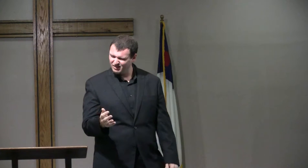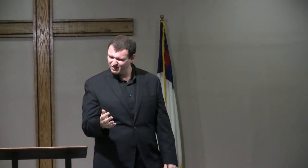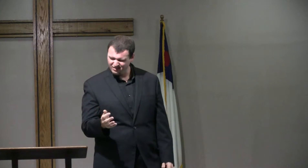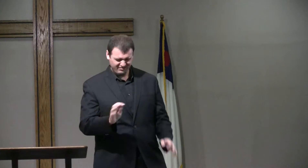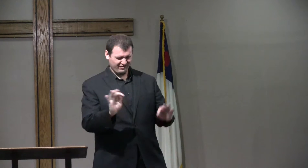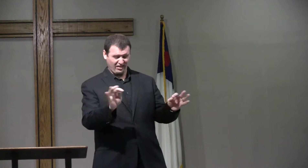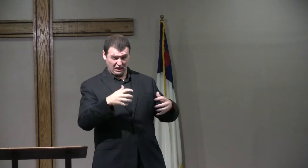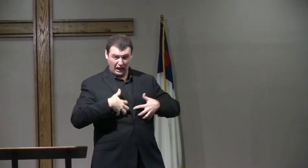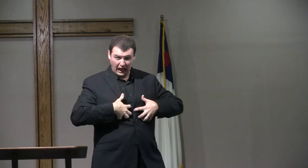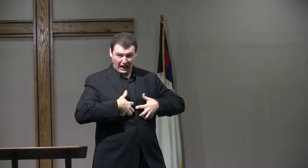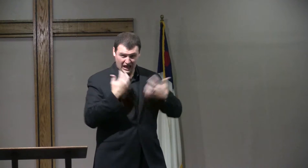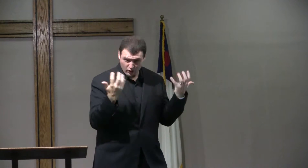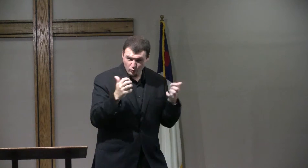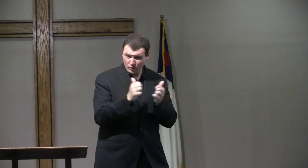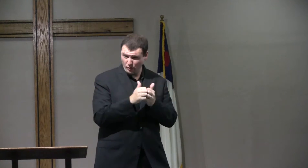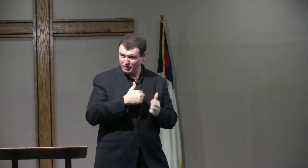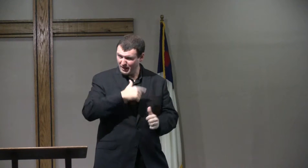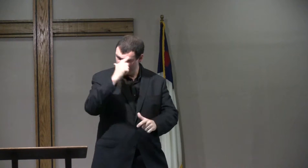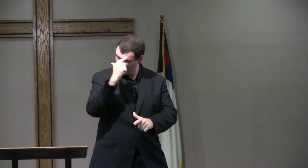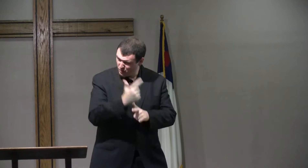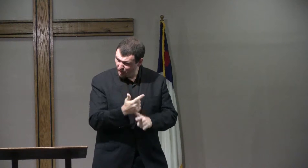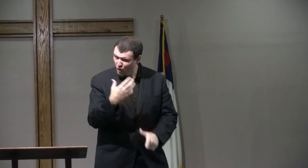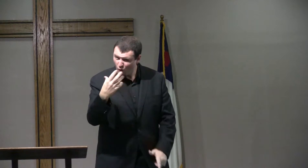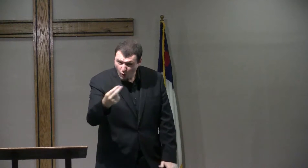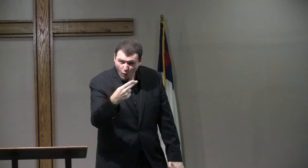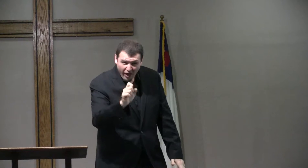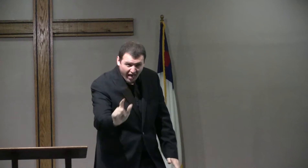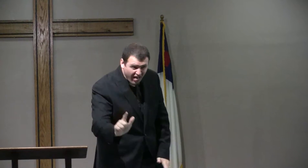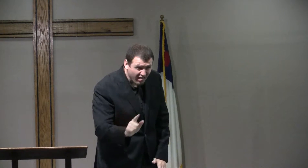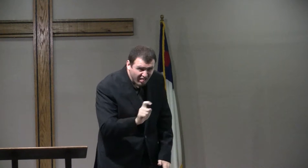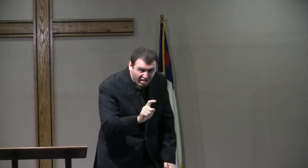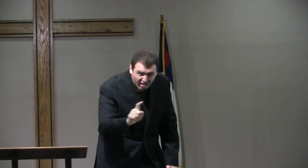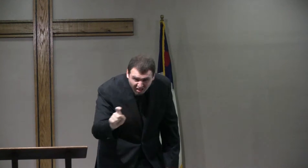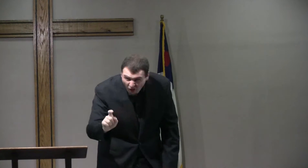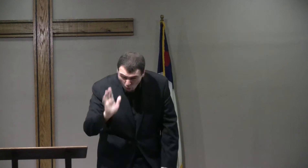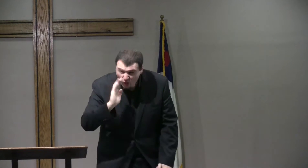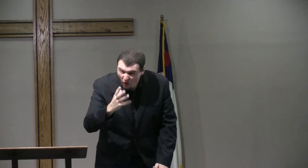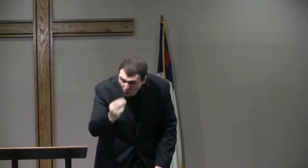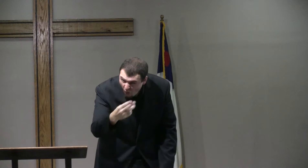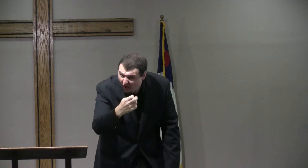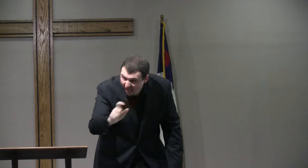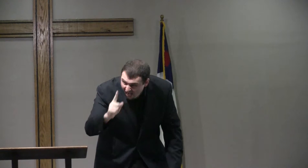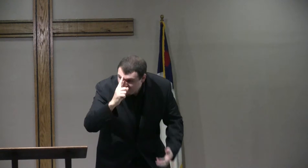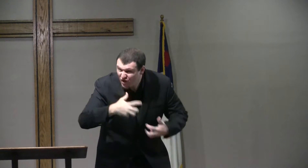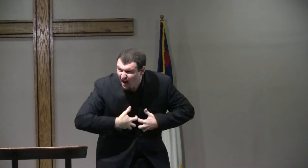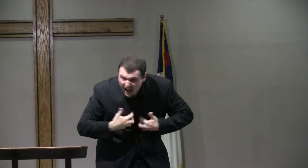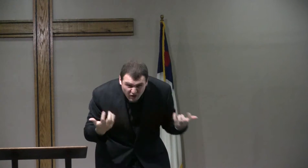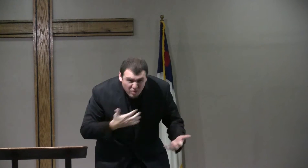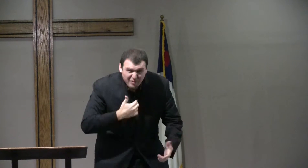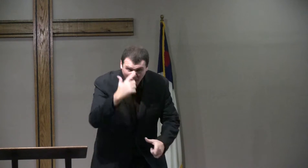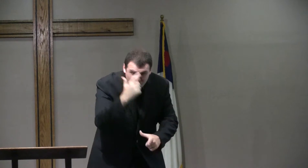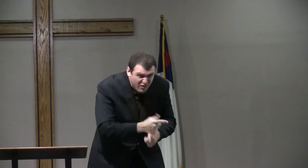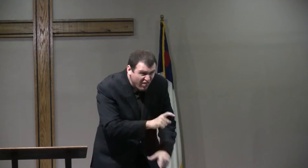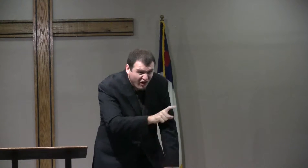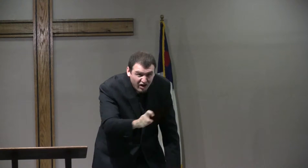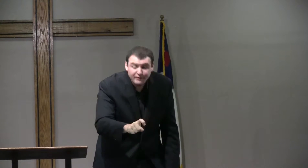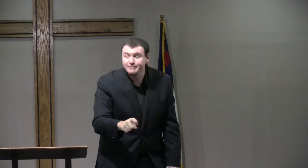not really that big of a deal. I'm just angry with my brother, and because of that, I'm going to hell for being angry?